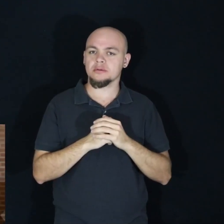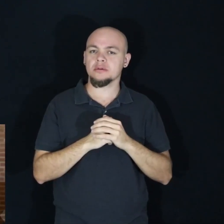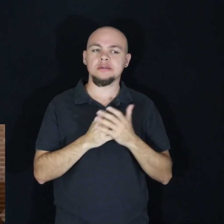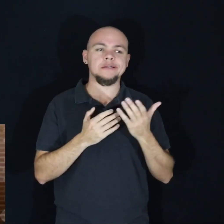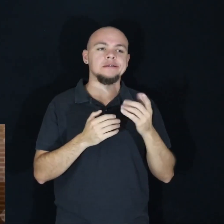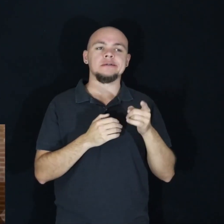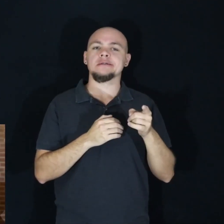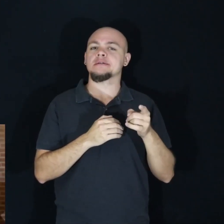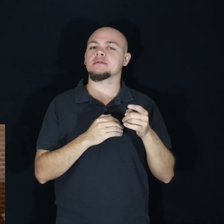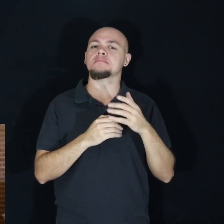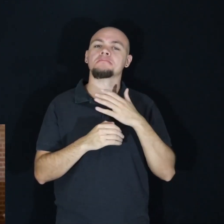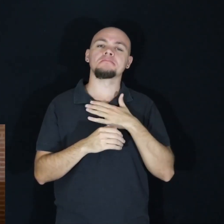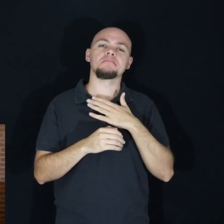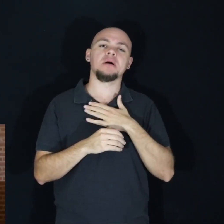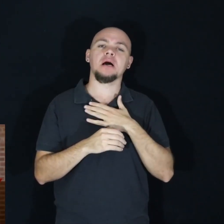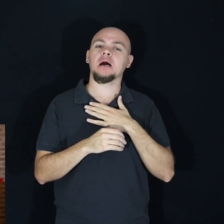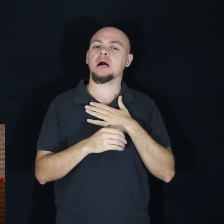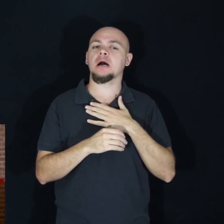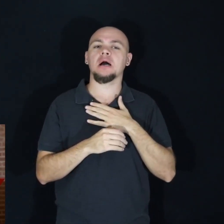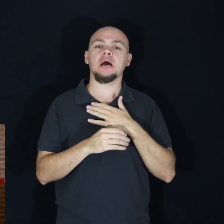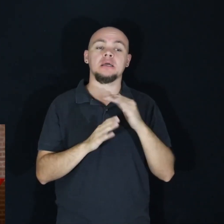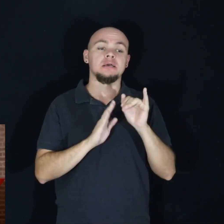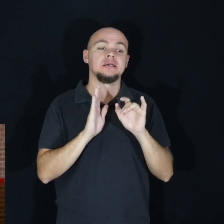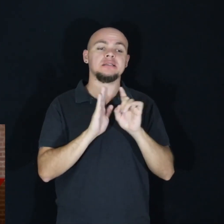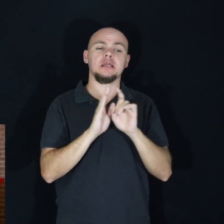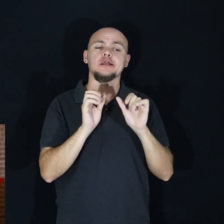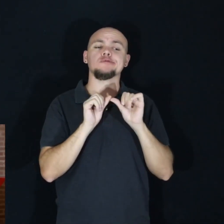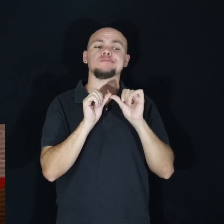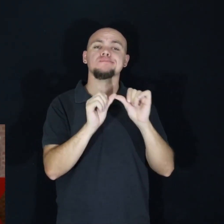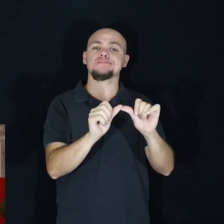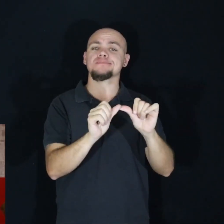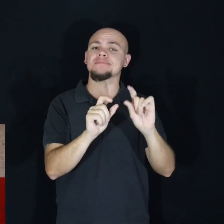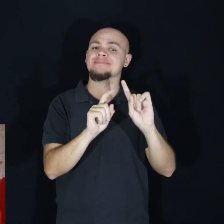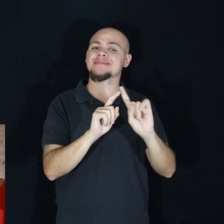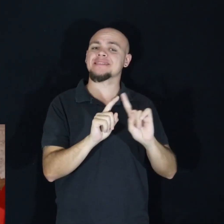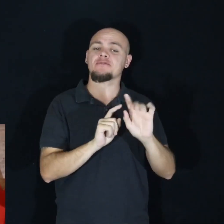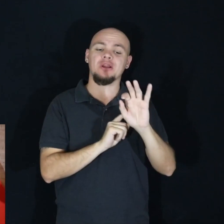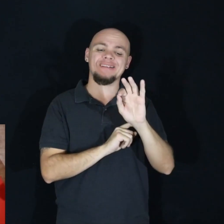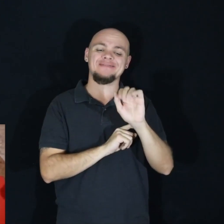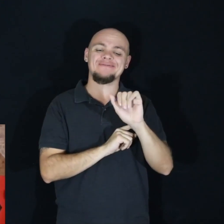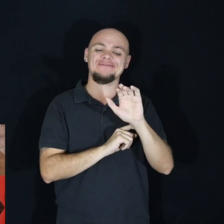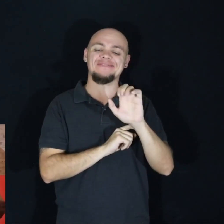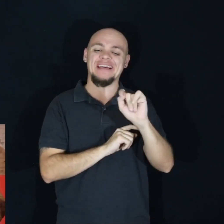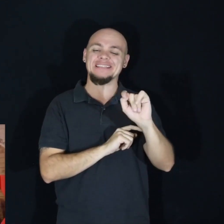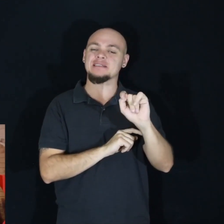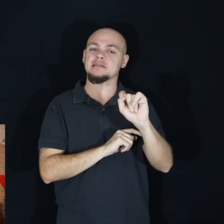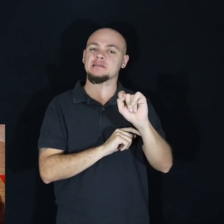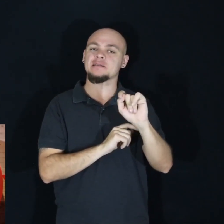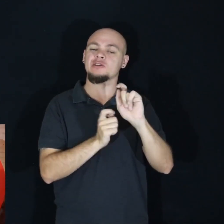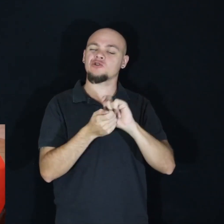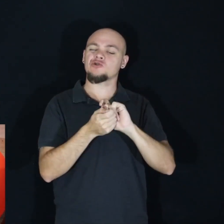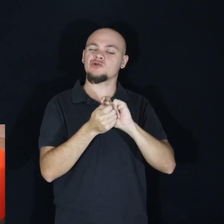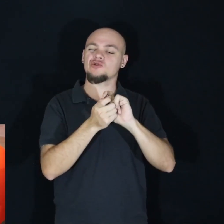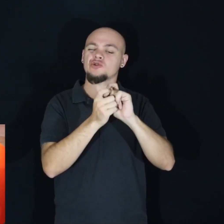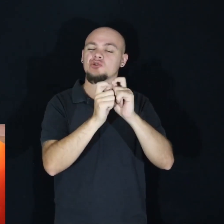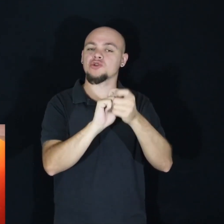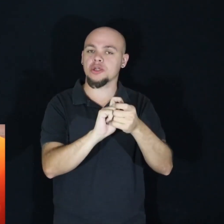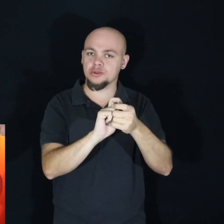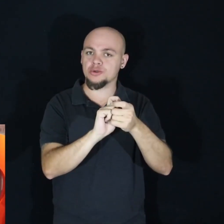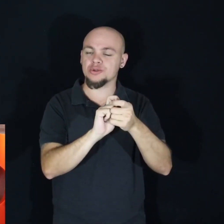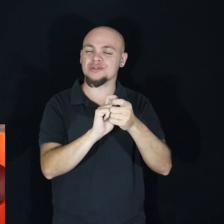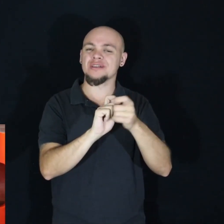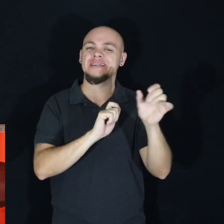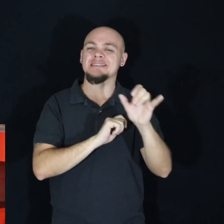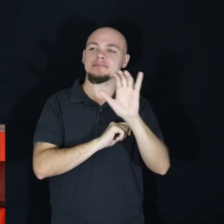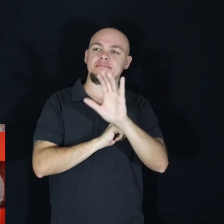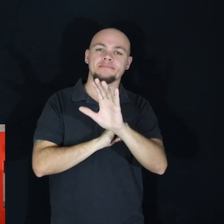to further my identity, to allow a different facet of myself to be evolved, it was the same way that he